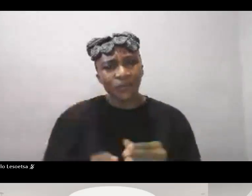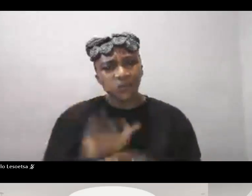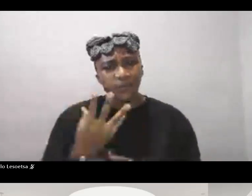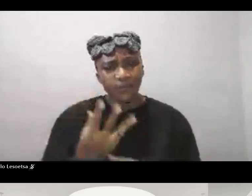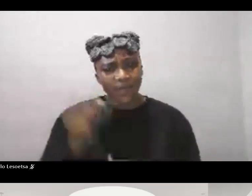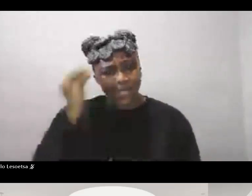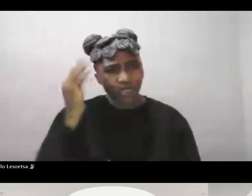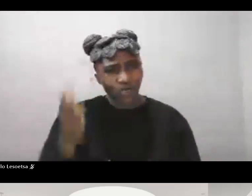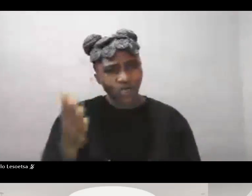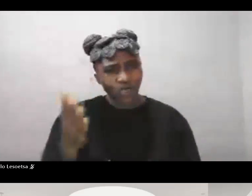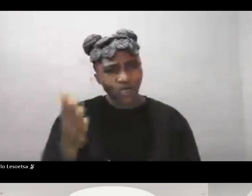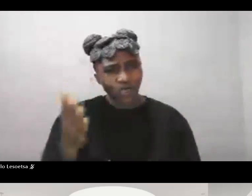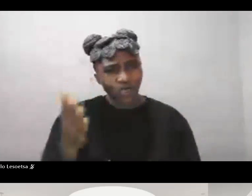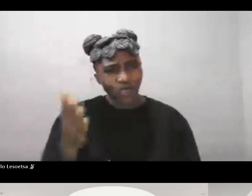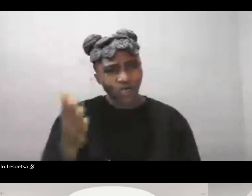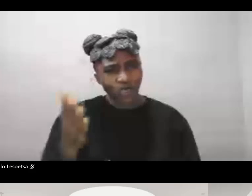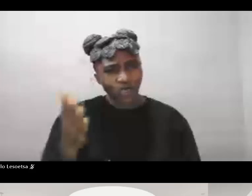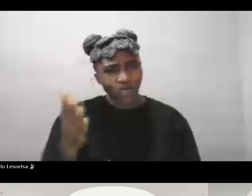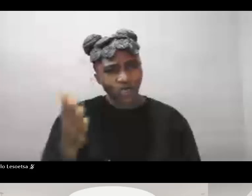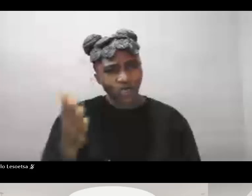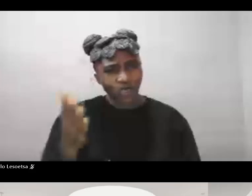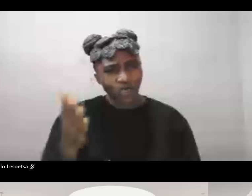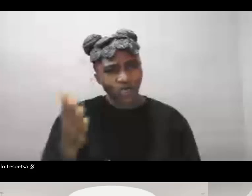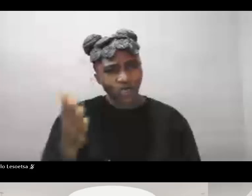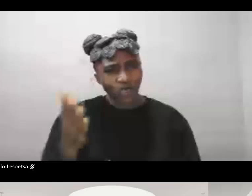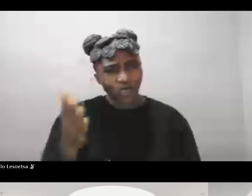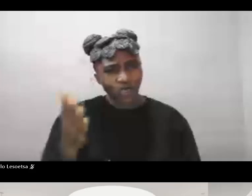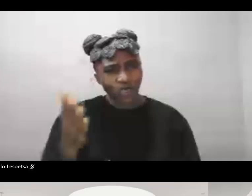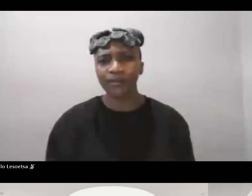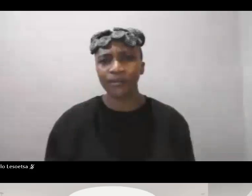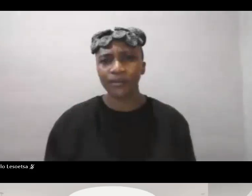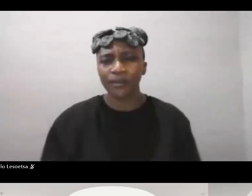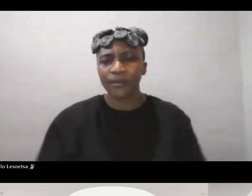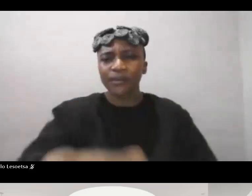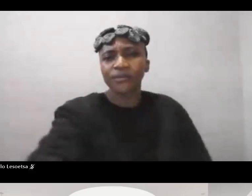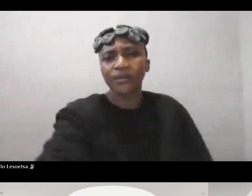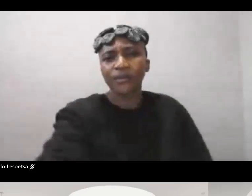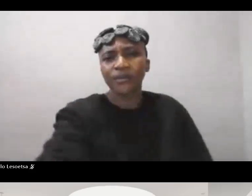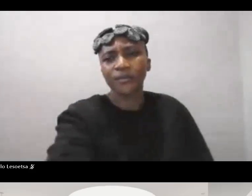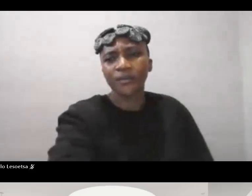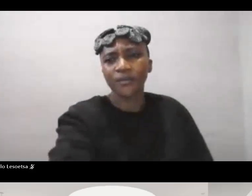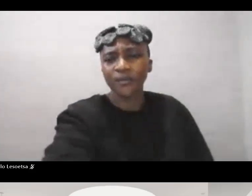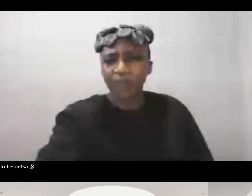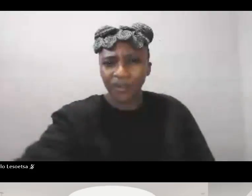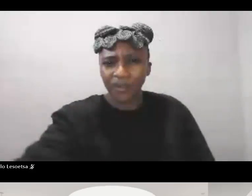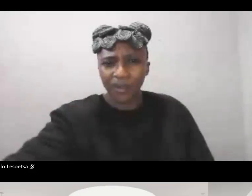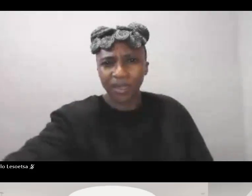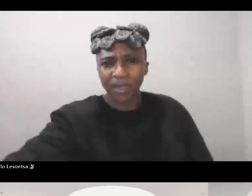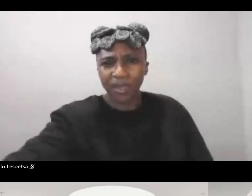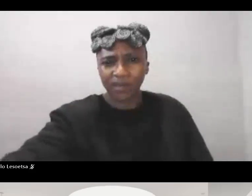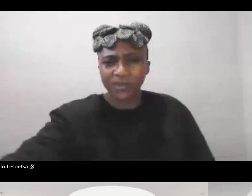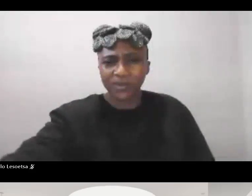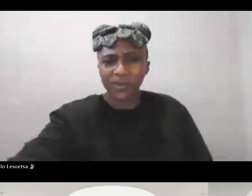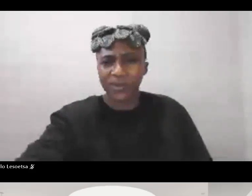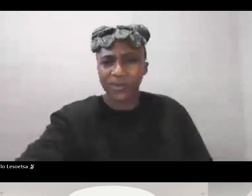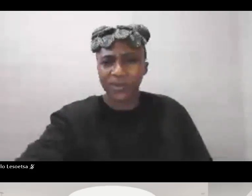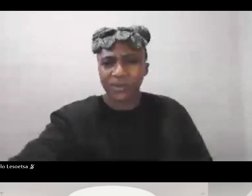with disabilities cope. When they find that able-bodied people are not able to understand them in certain things, they just, okay, you know what, it's